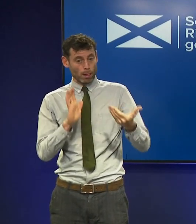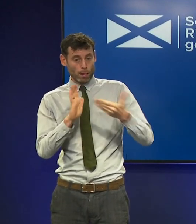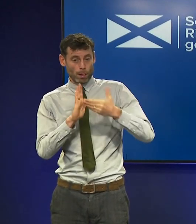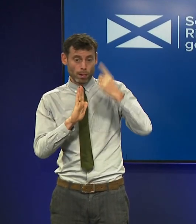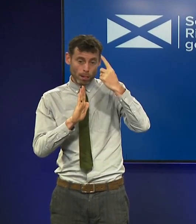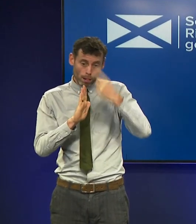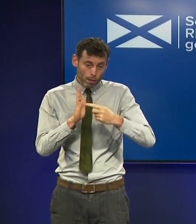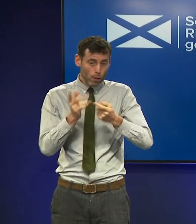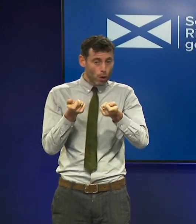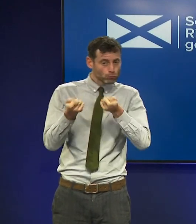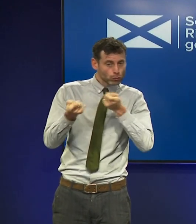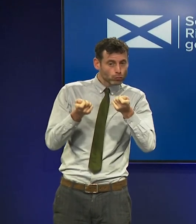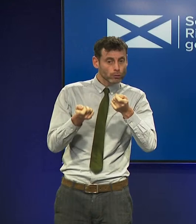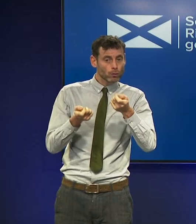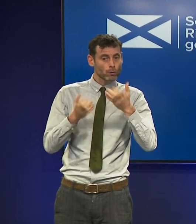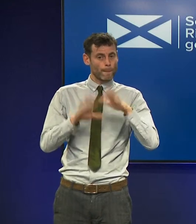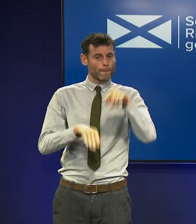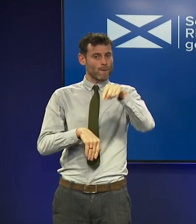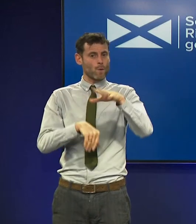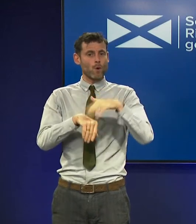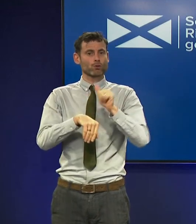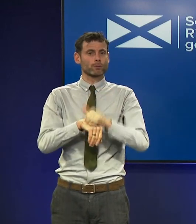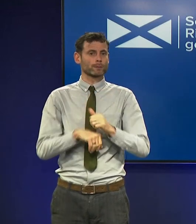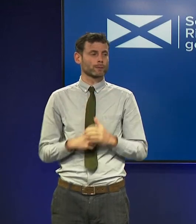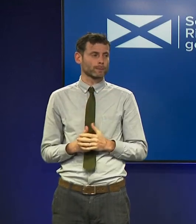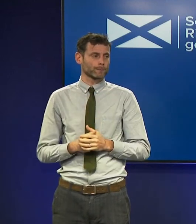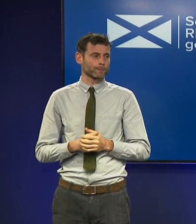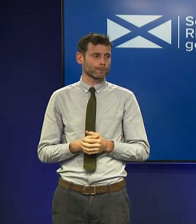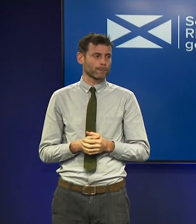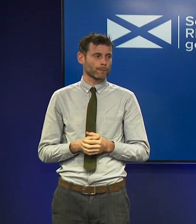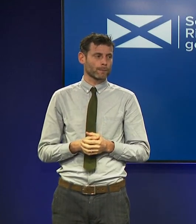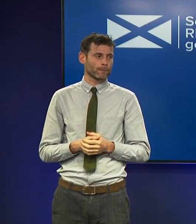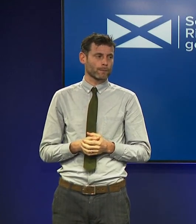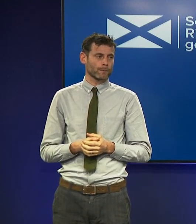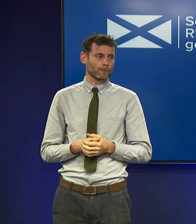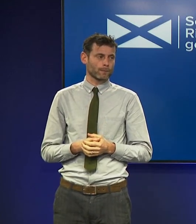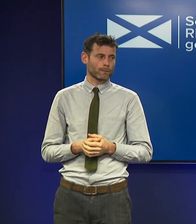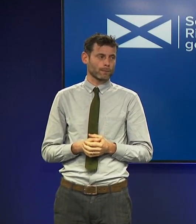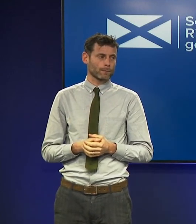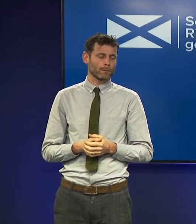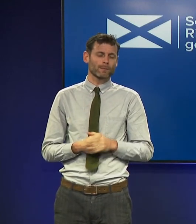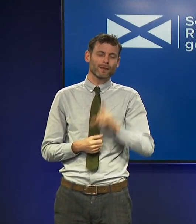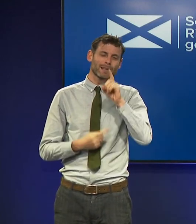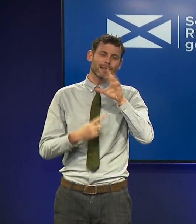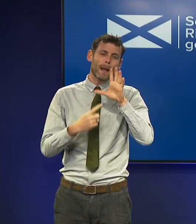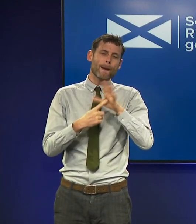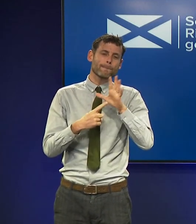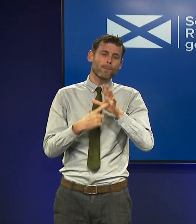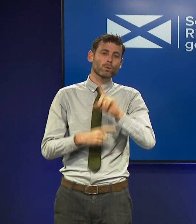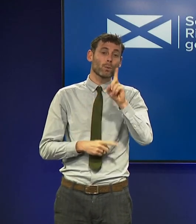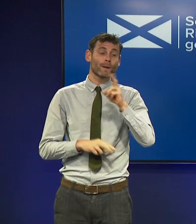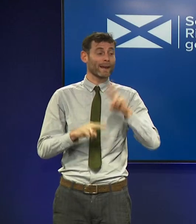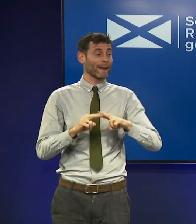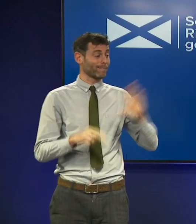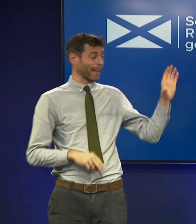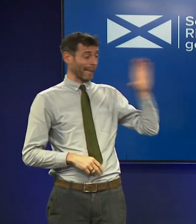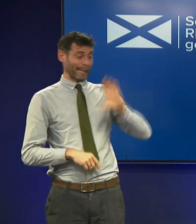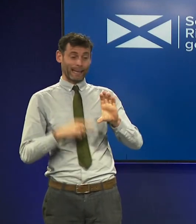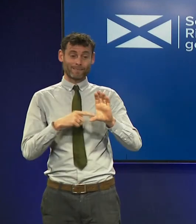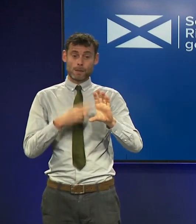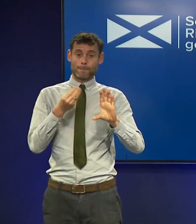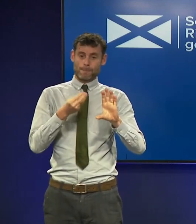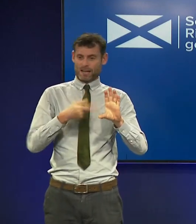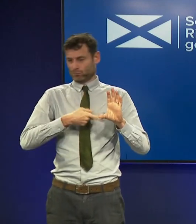Christmas? I think it's important to get this round the right way. It's not a case of, you know, if we get an assurance about money, we're going to go and